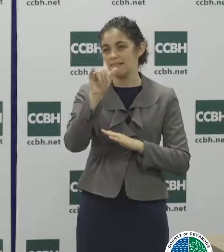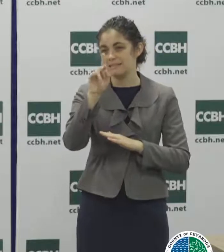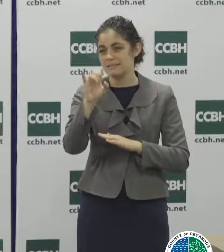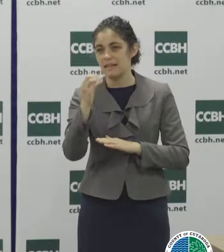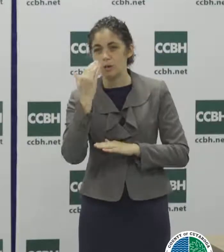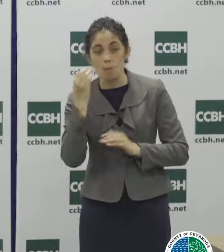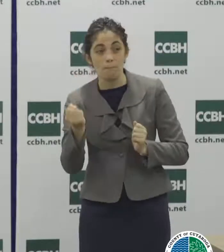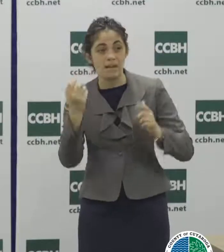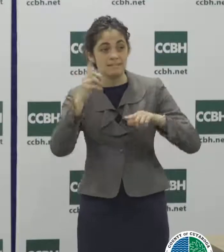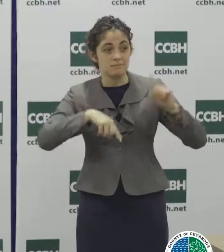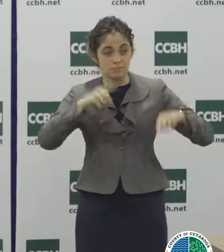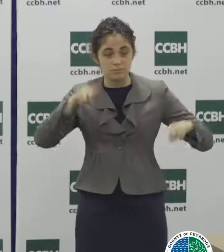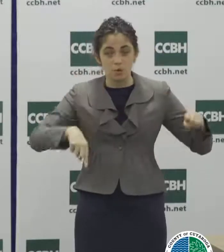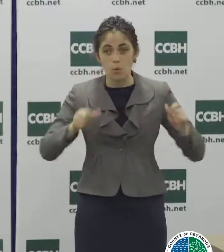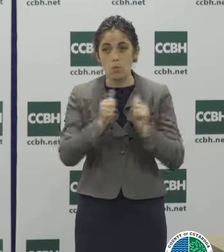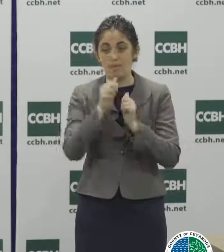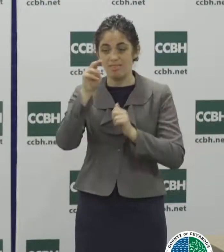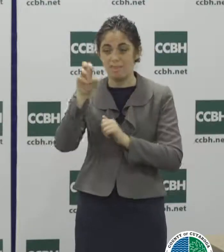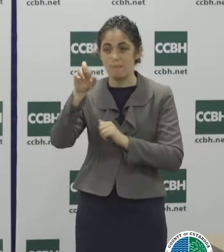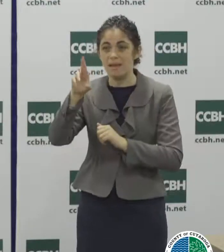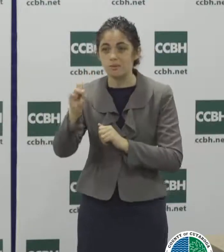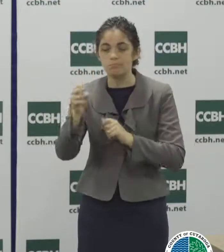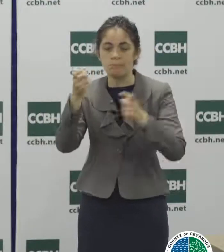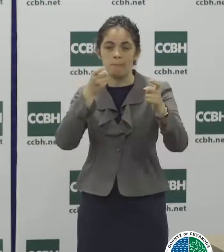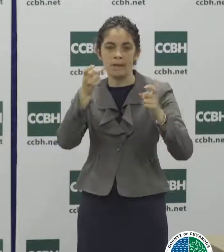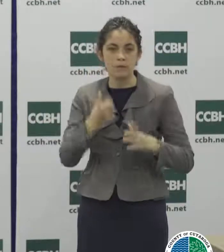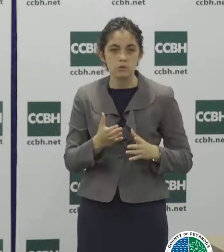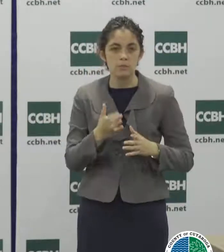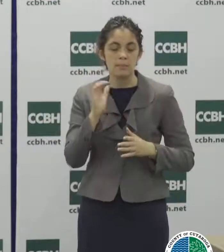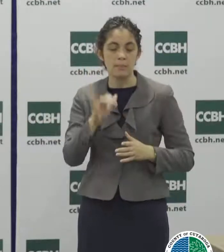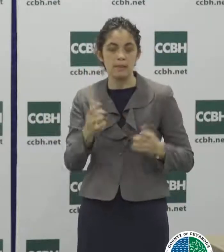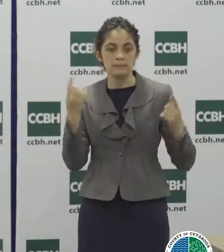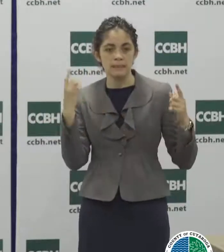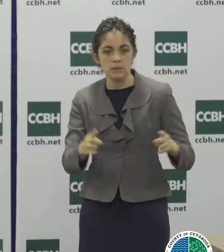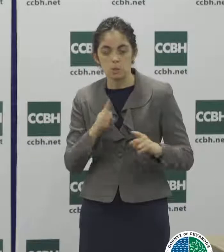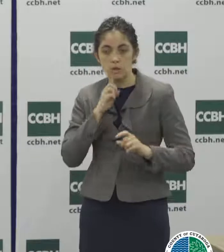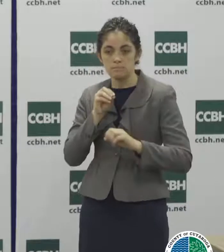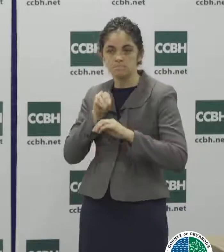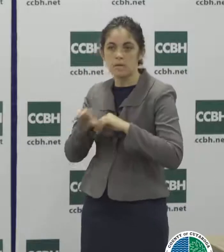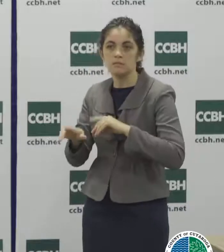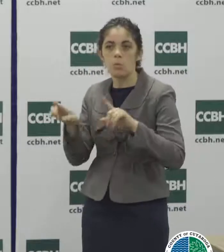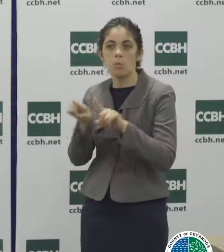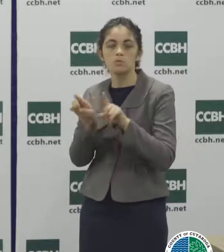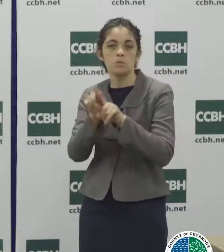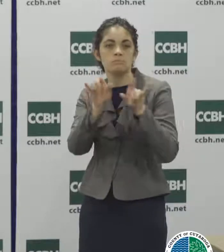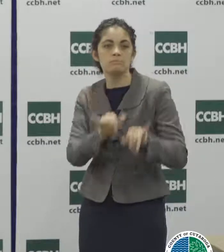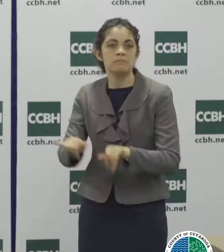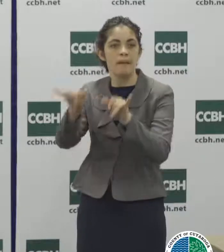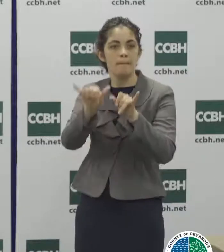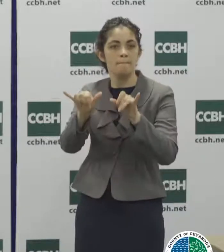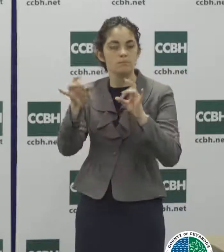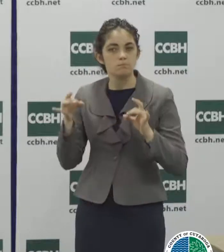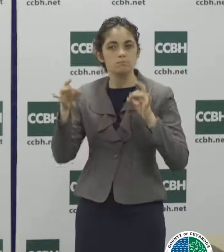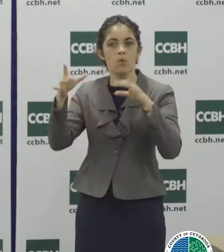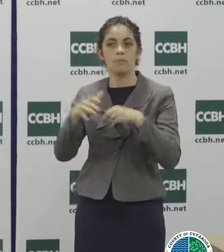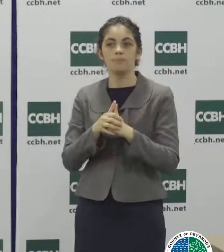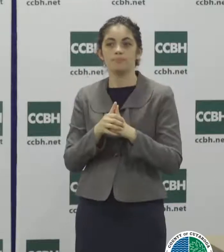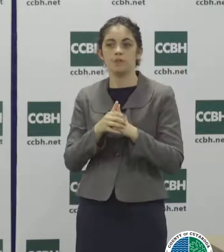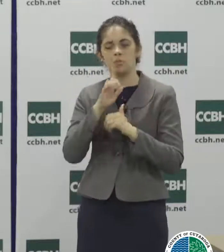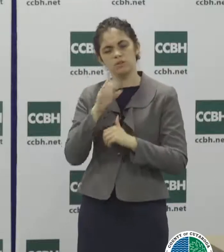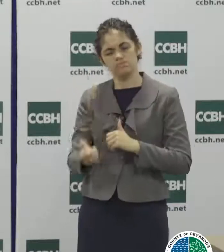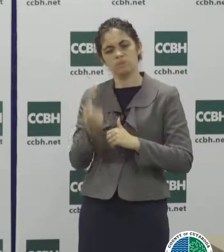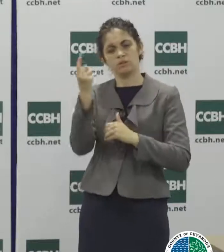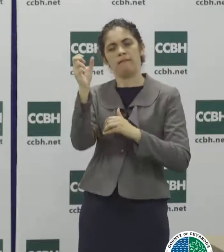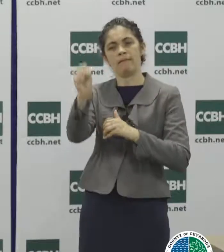many conversations with our local mayors and managers that this crisis has hit them very hard. And that makes